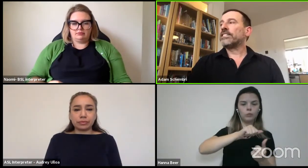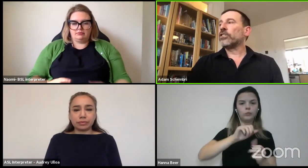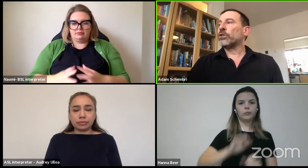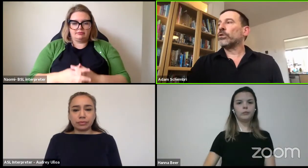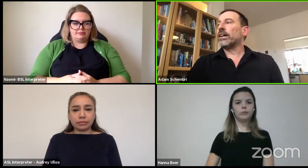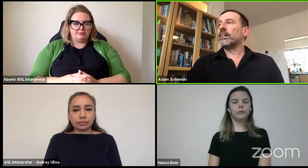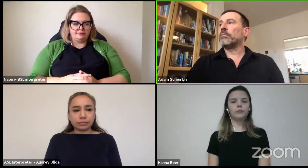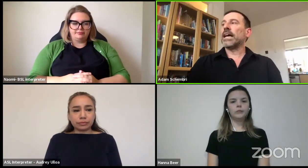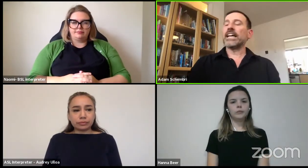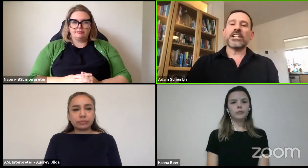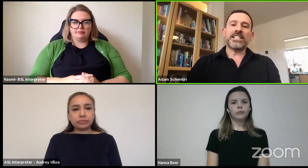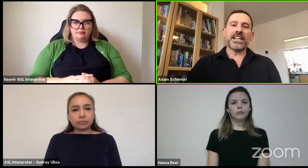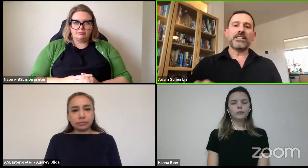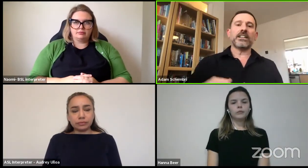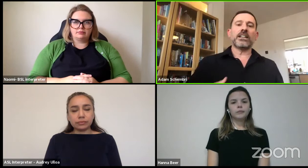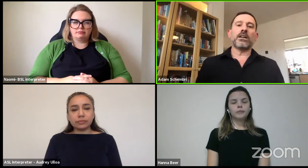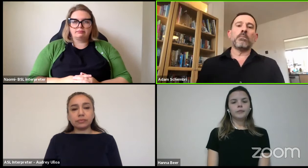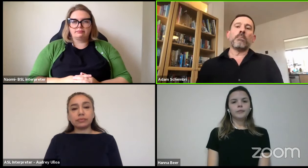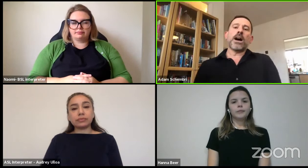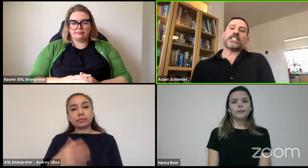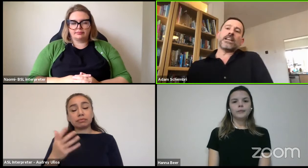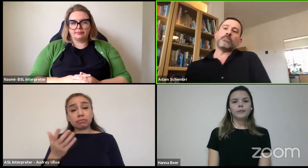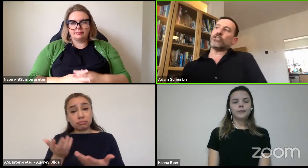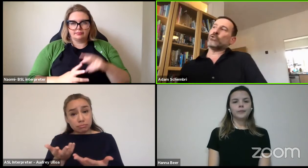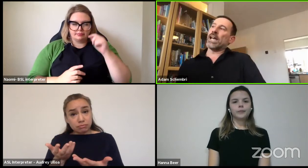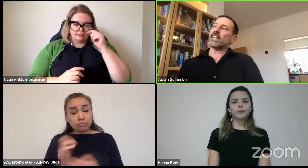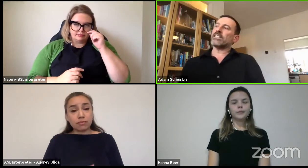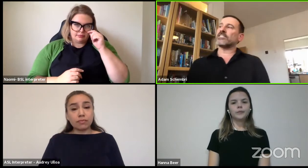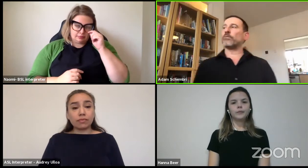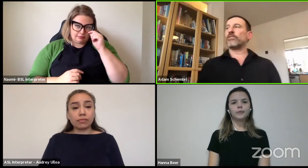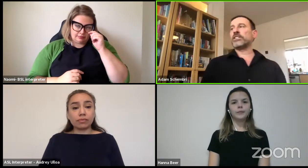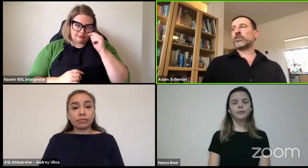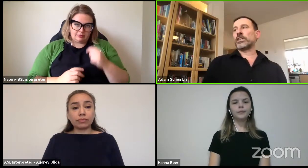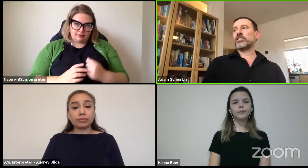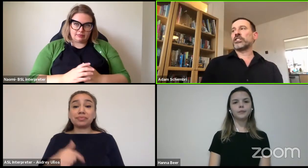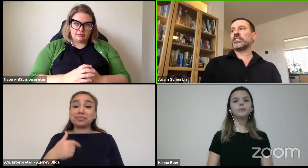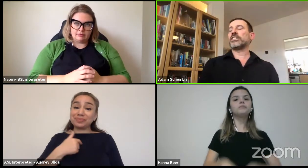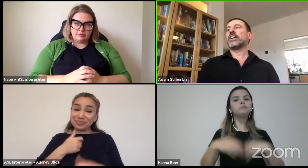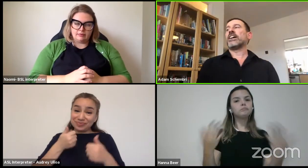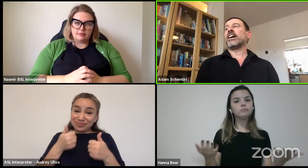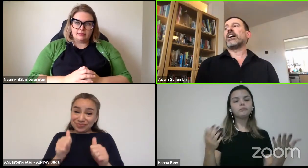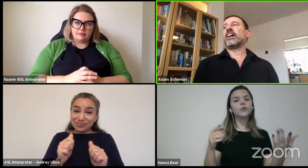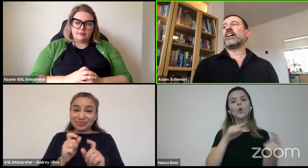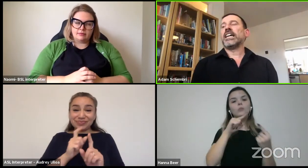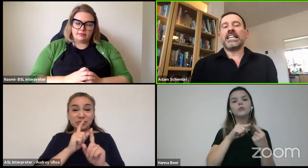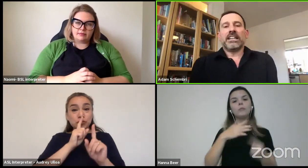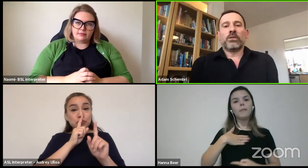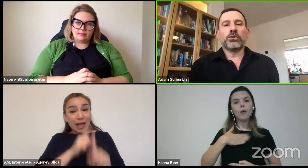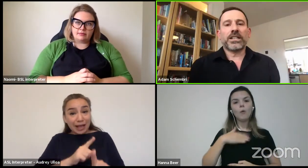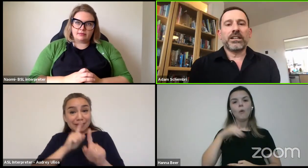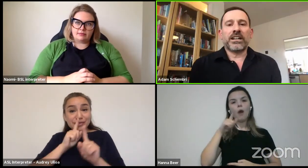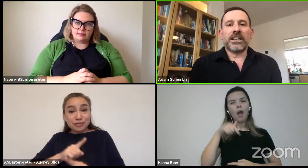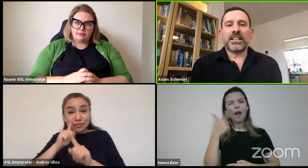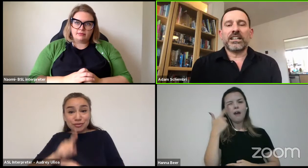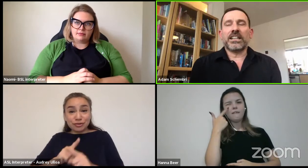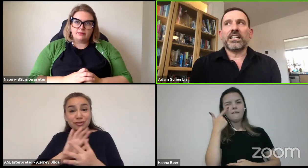Okay, so as I said, my attempt to answer some of these questions